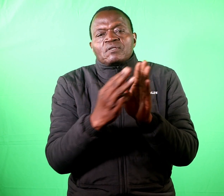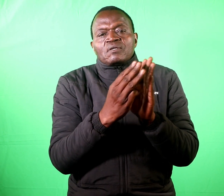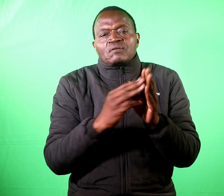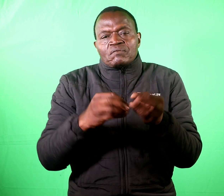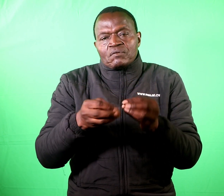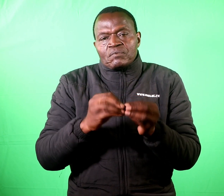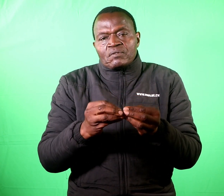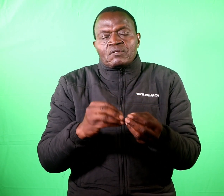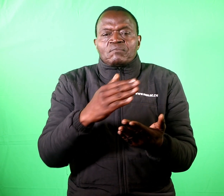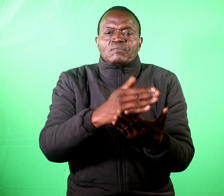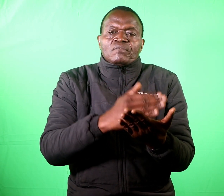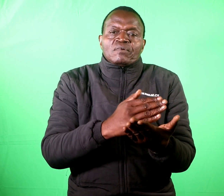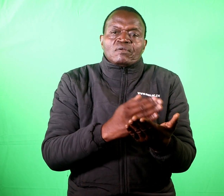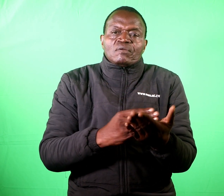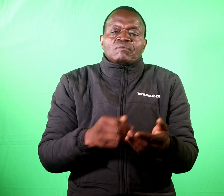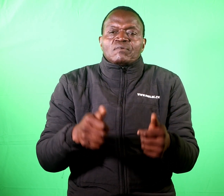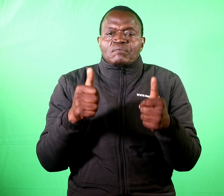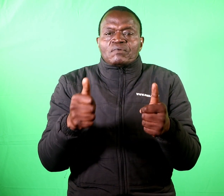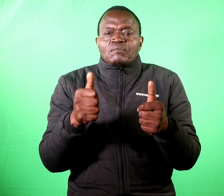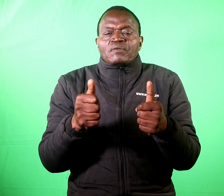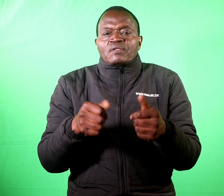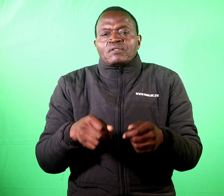and programming appropriate interventions.